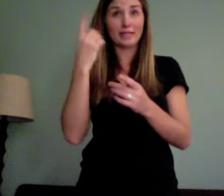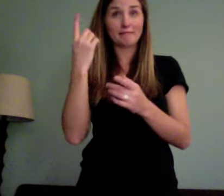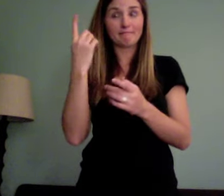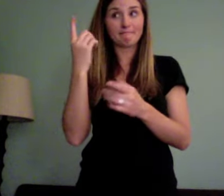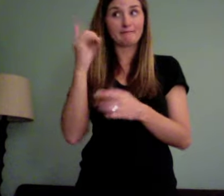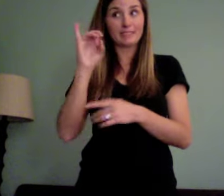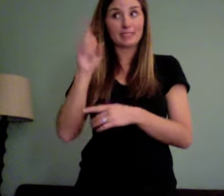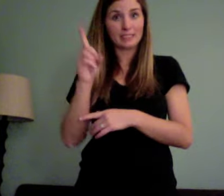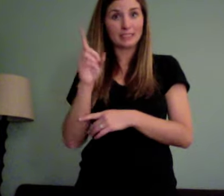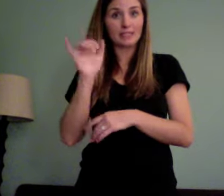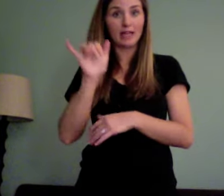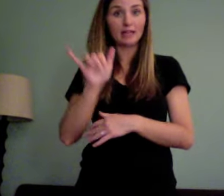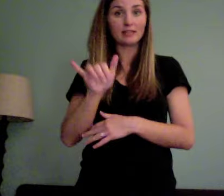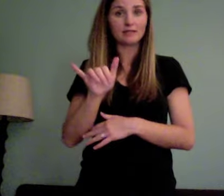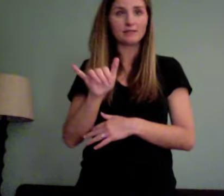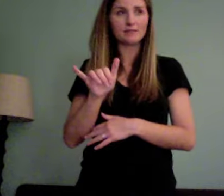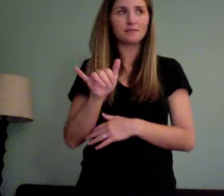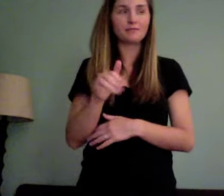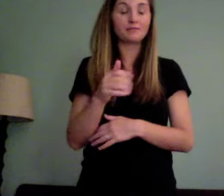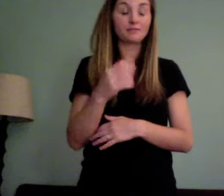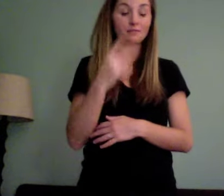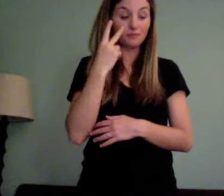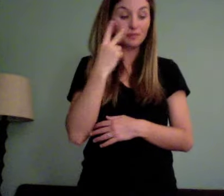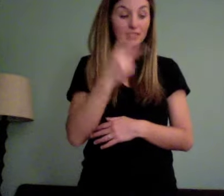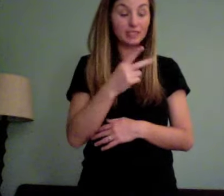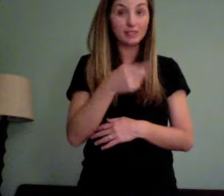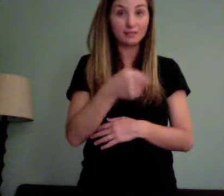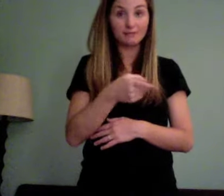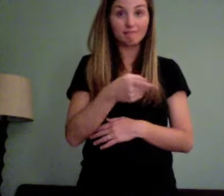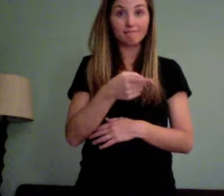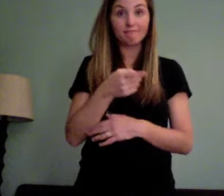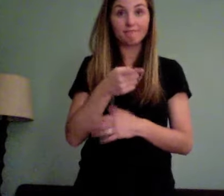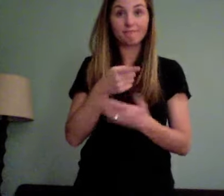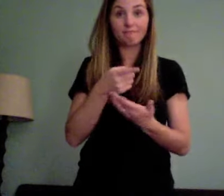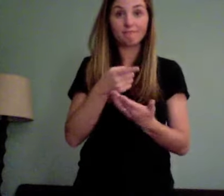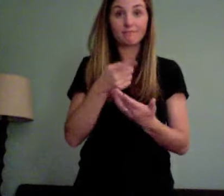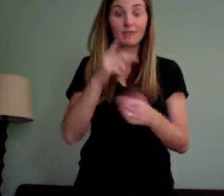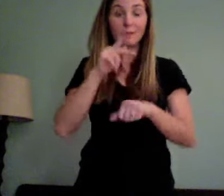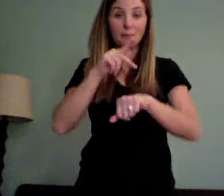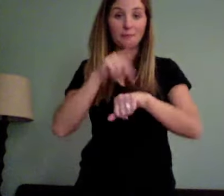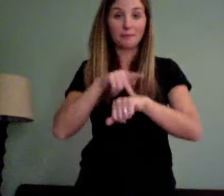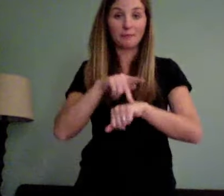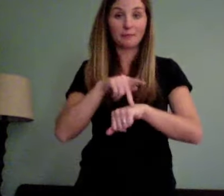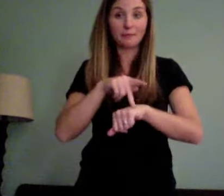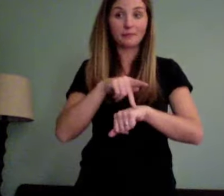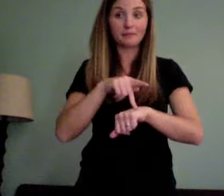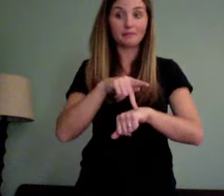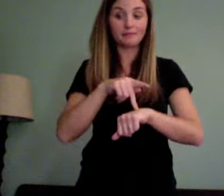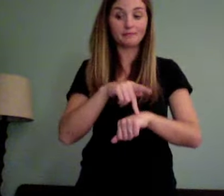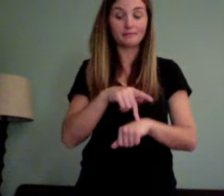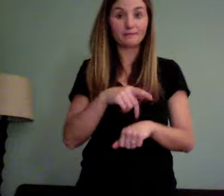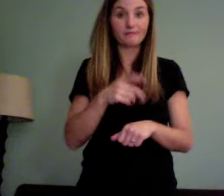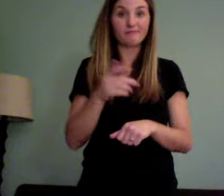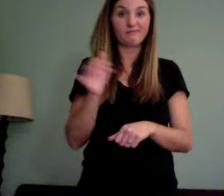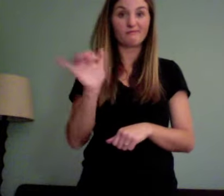Nevertheless, in that passage, you know what we see? In John 18, we saw that Peter does what a lot of us do when it comes to our failures.